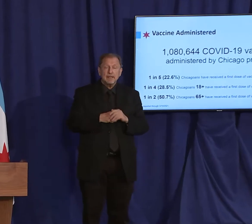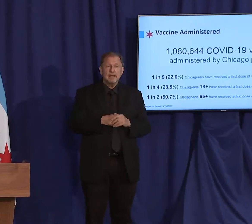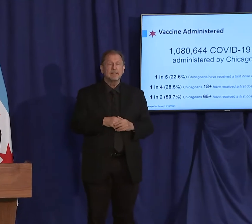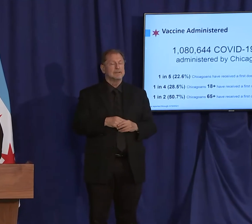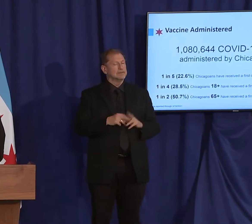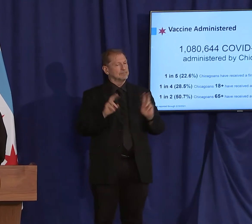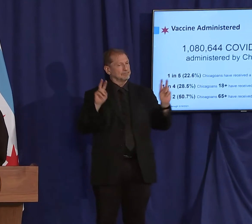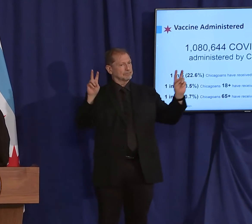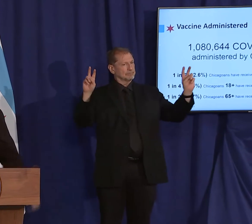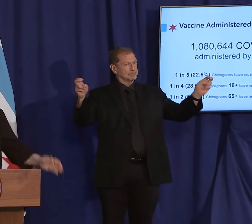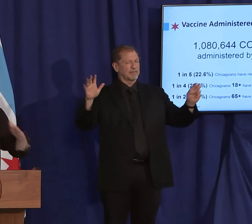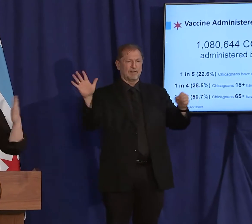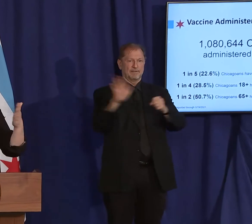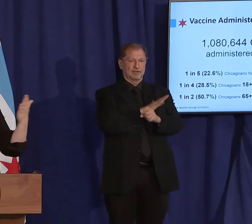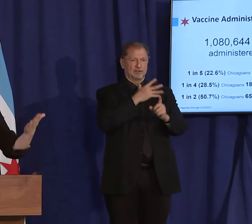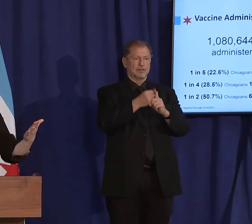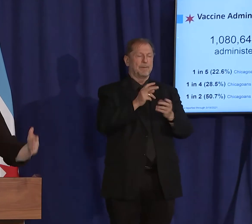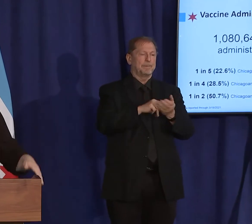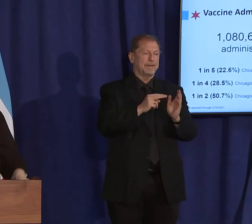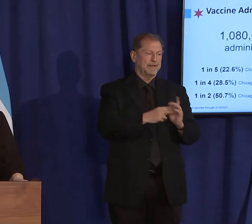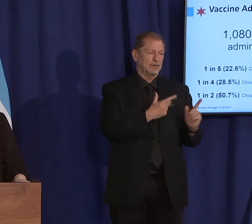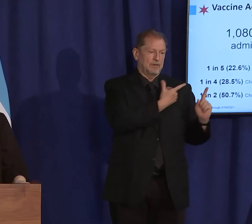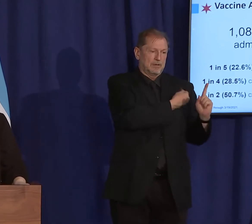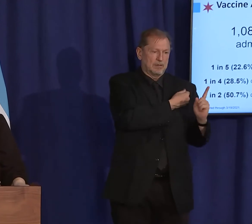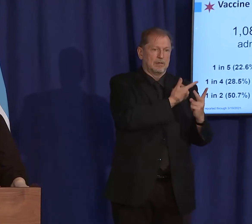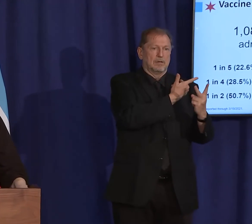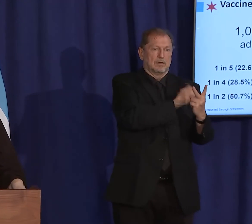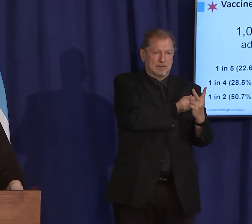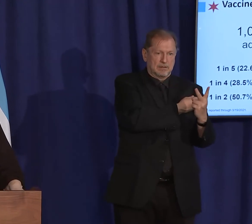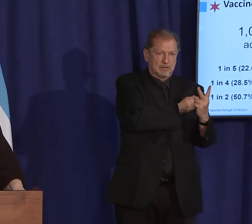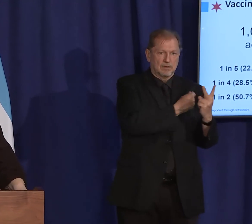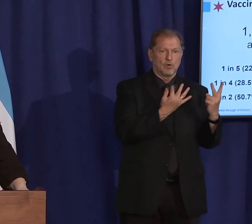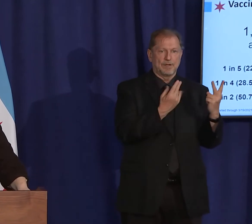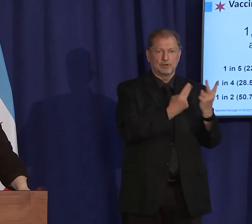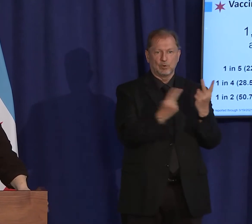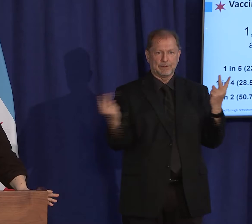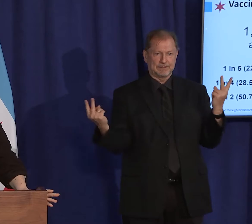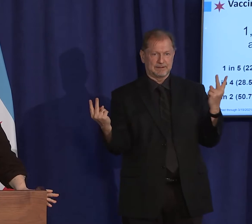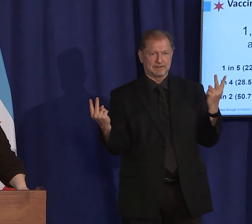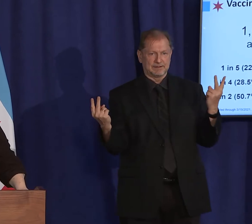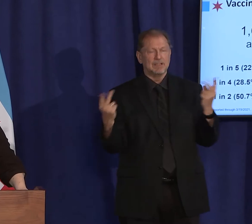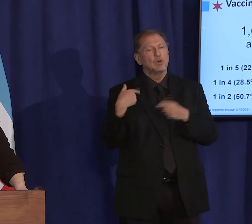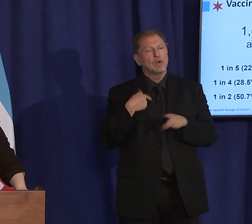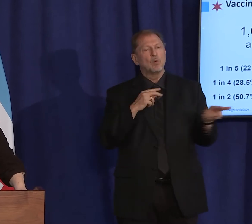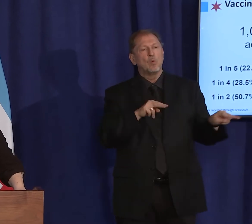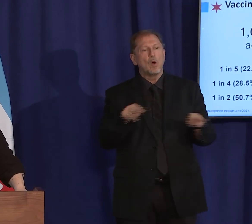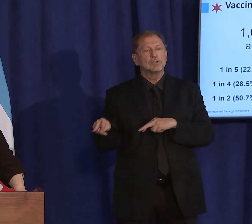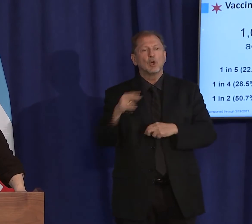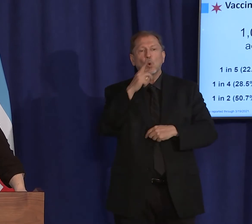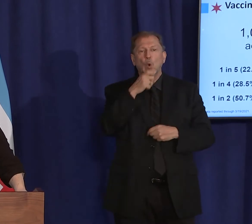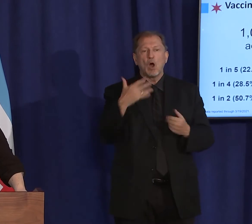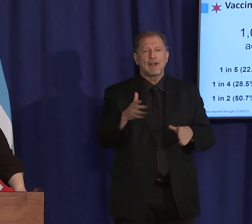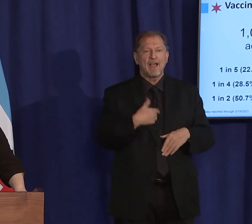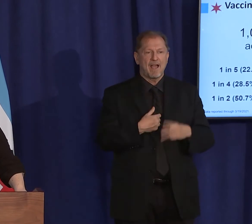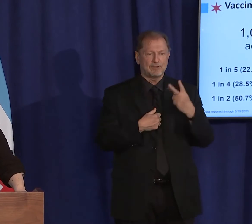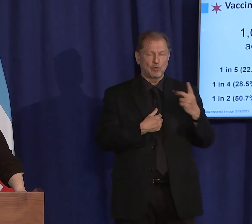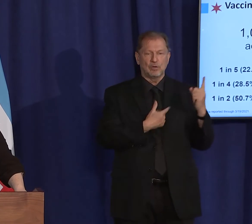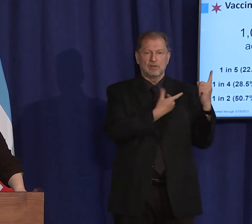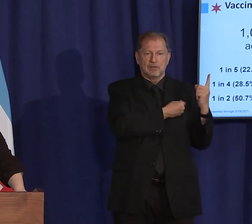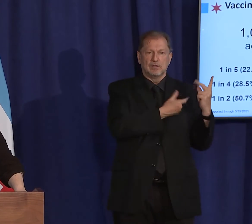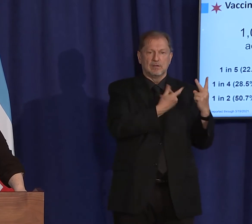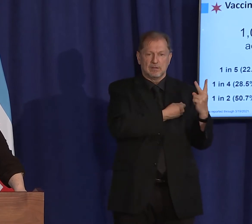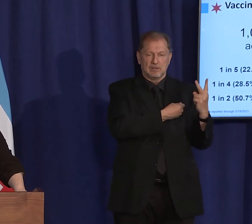technically, post that second dose. We only really track when people have gotten both doses. And where we look at across Chicago, we're at less